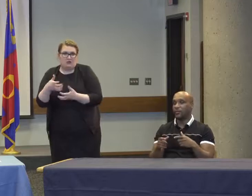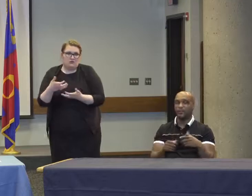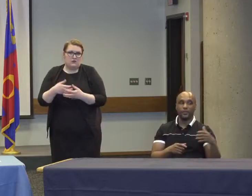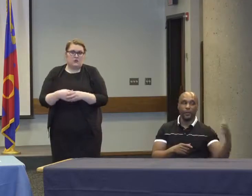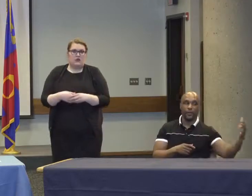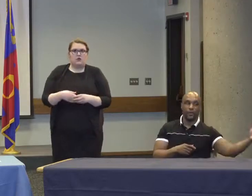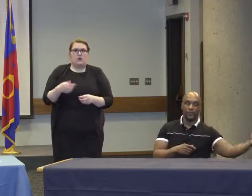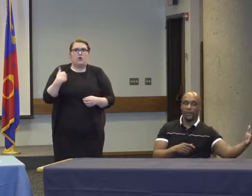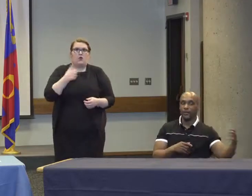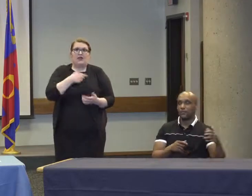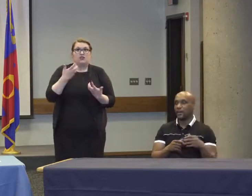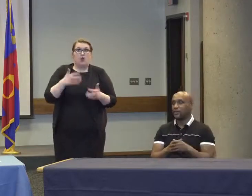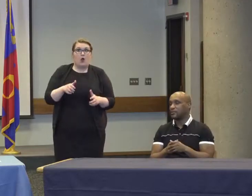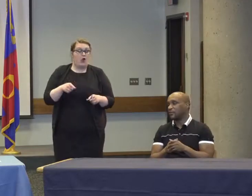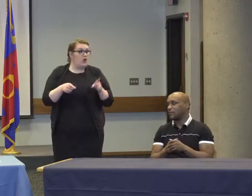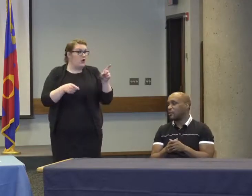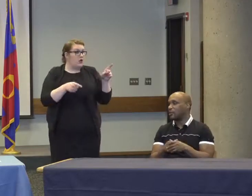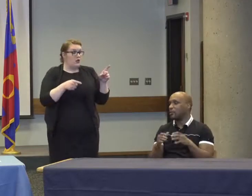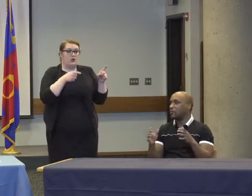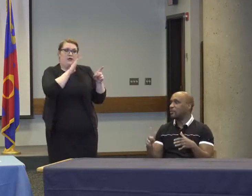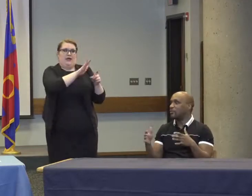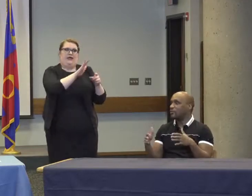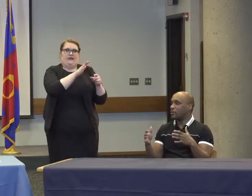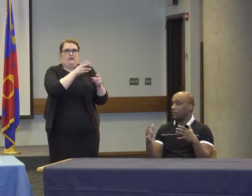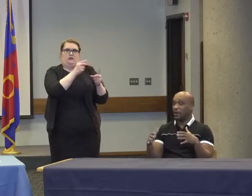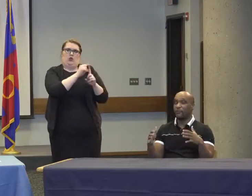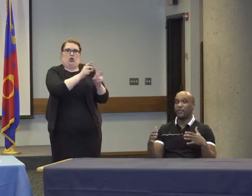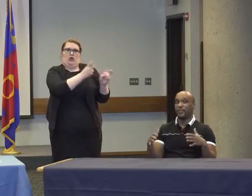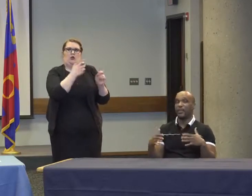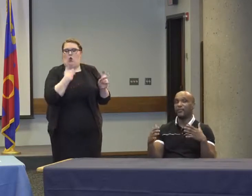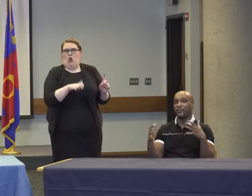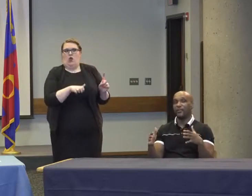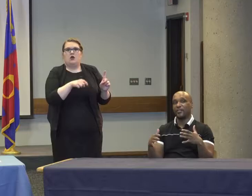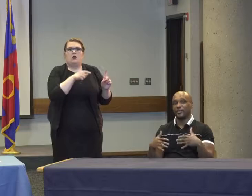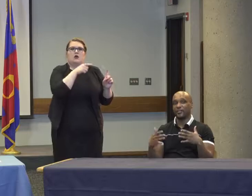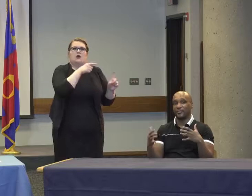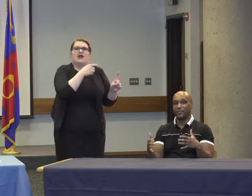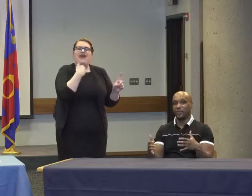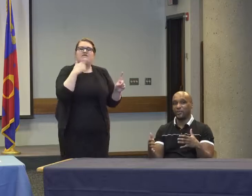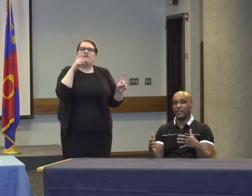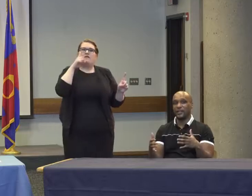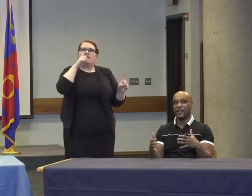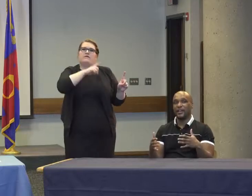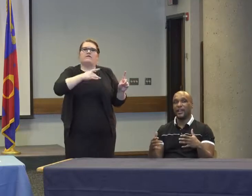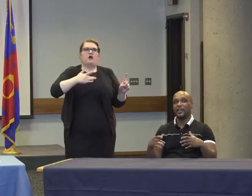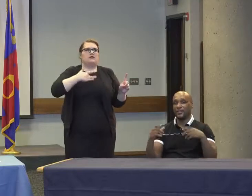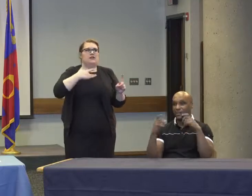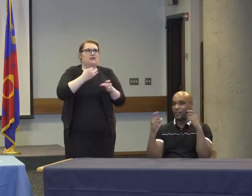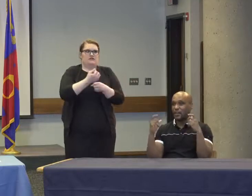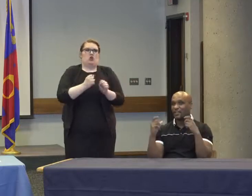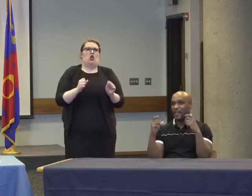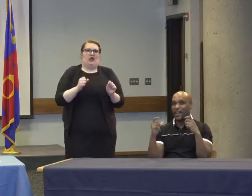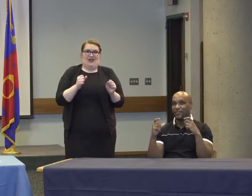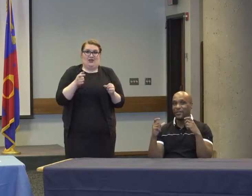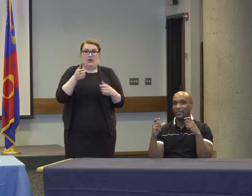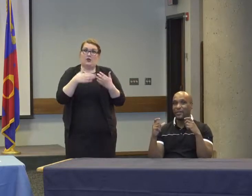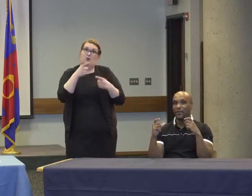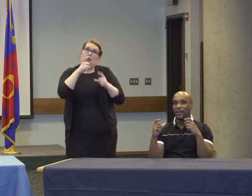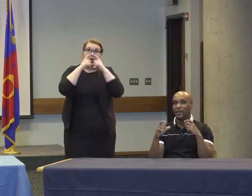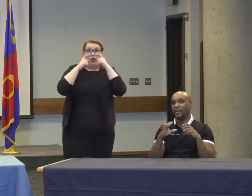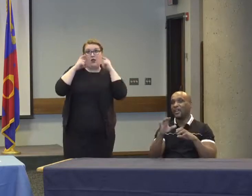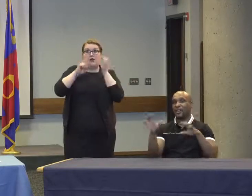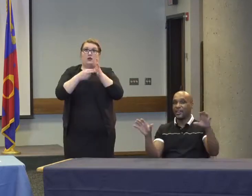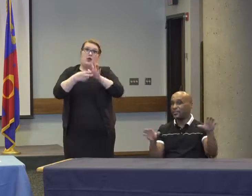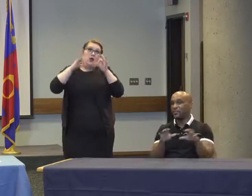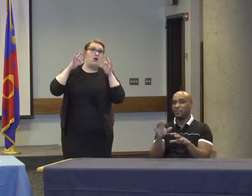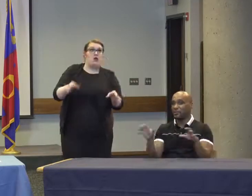want folks, to borrow Dr. Stoddard's term from earlier, we don't want folks to have a false sense of security that just because they have something